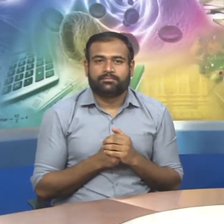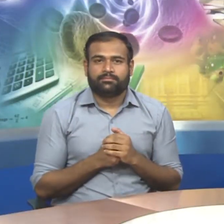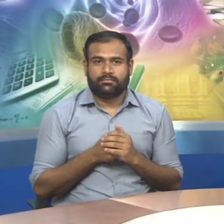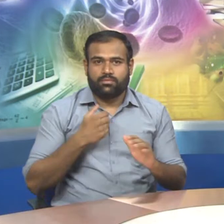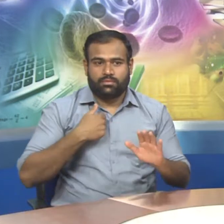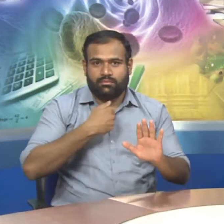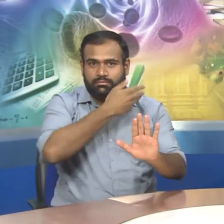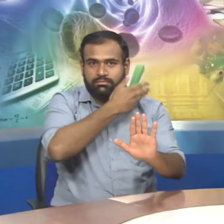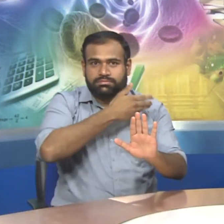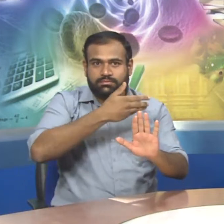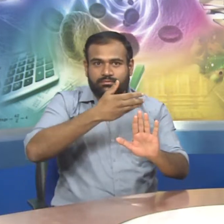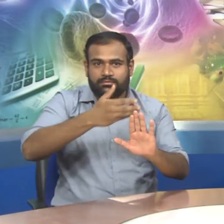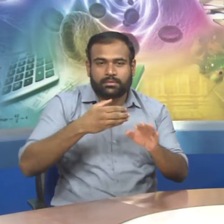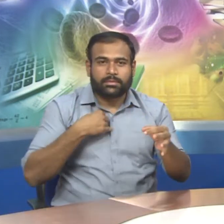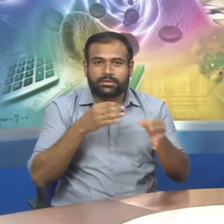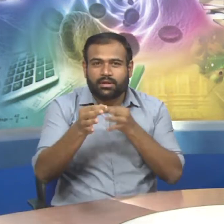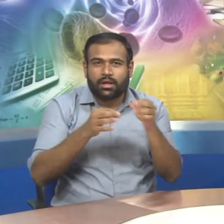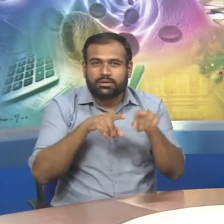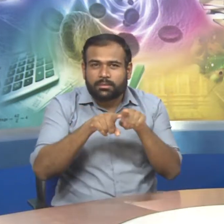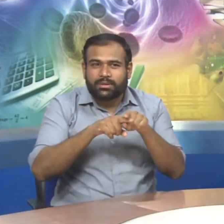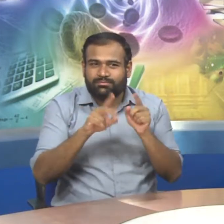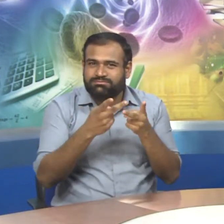So we were talking about this lesson, word structure,